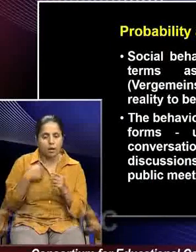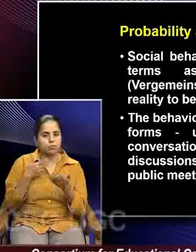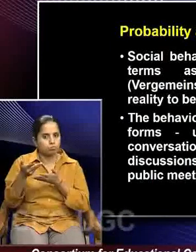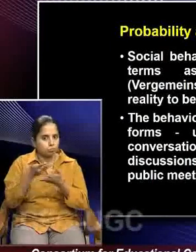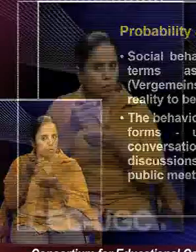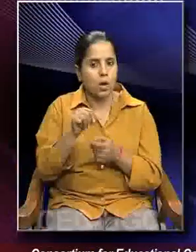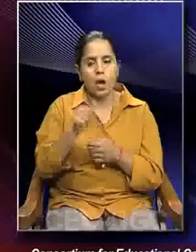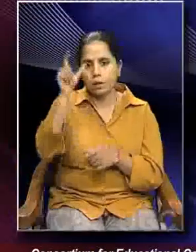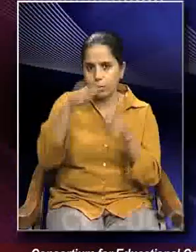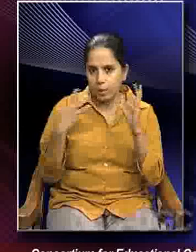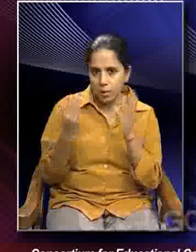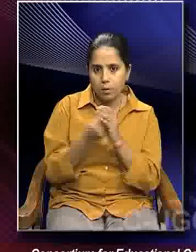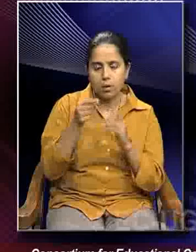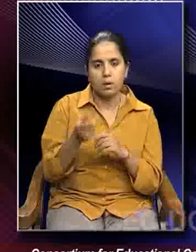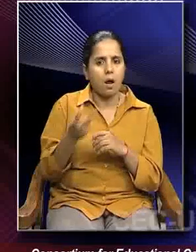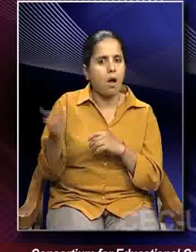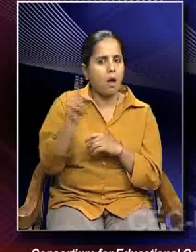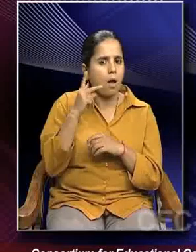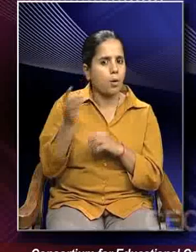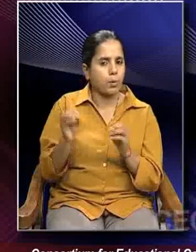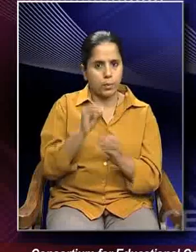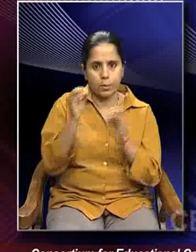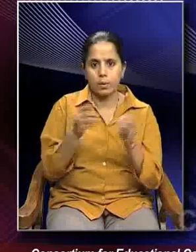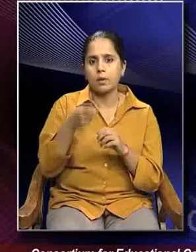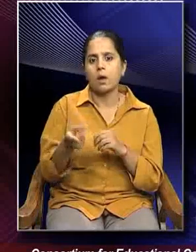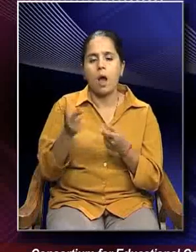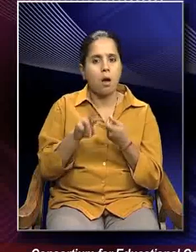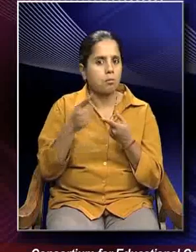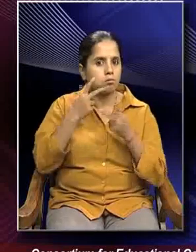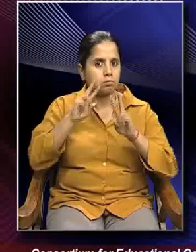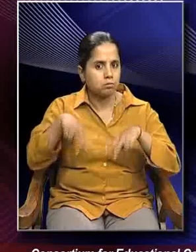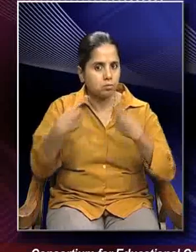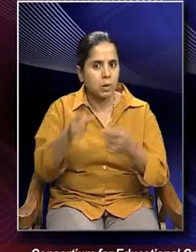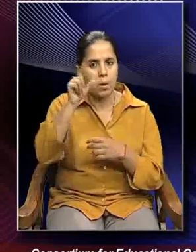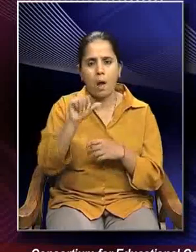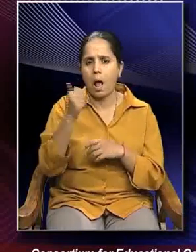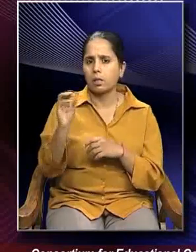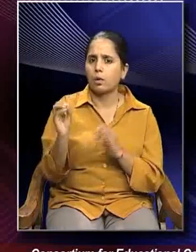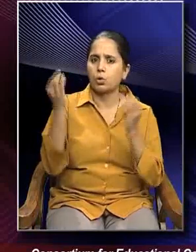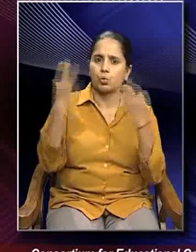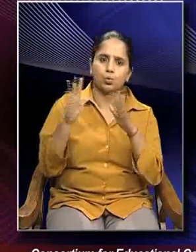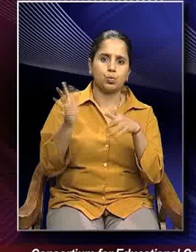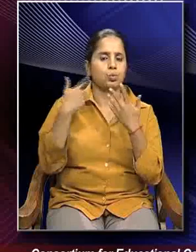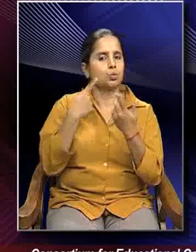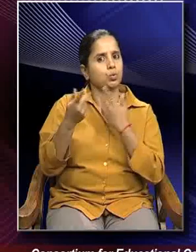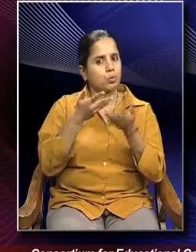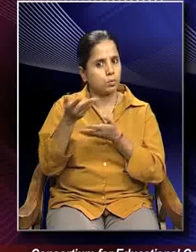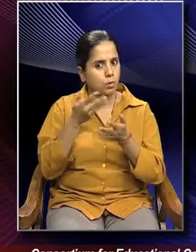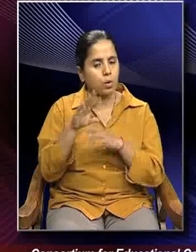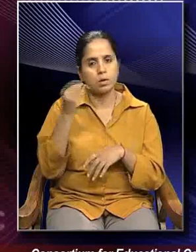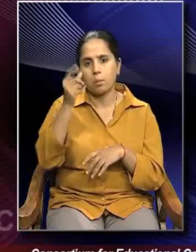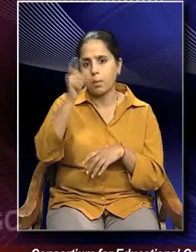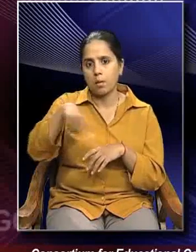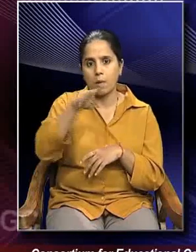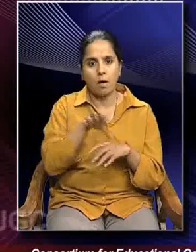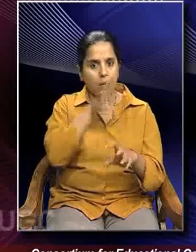with others. Unrepeated encounters, conversation with strangers, or discussion among those